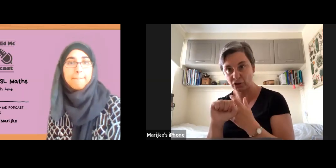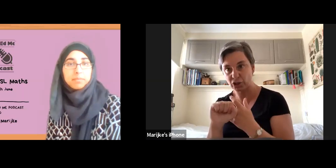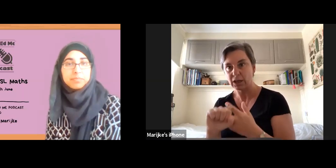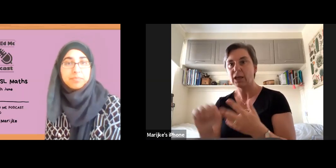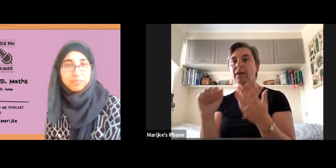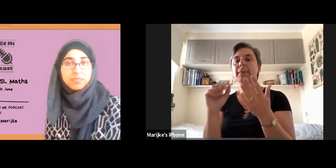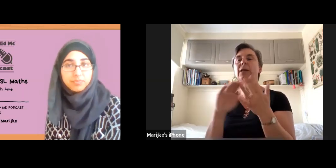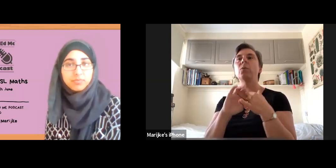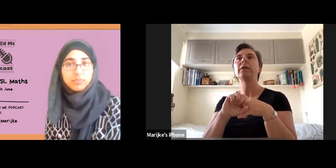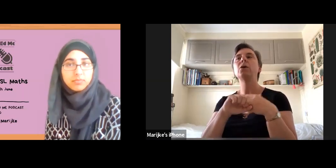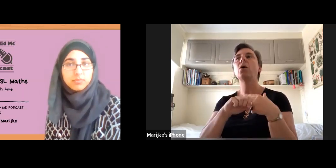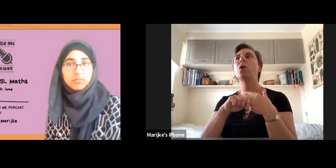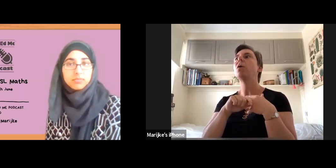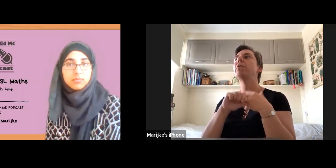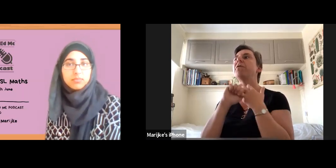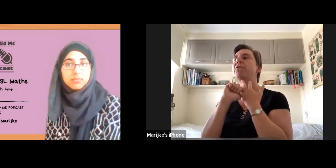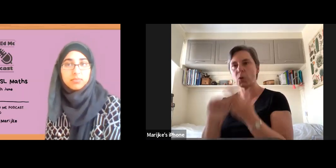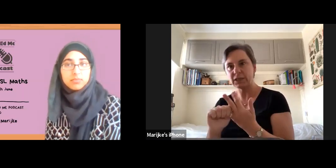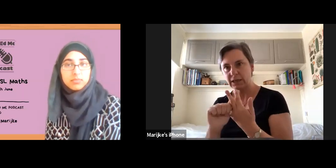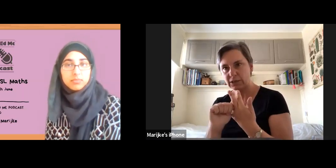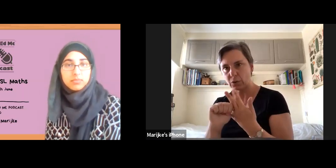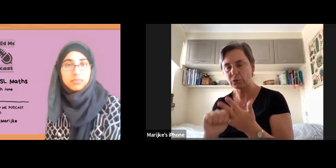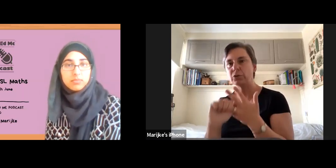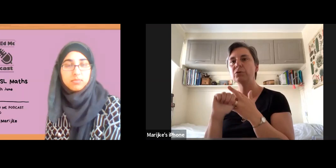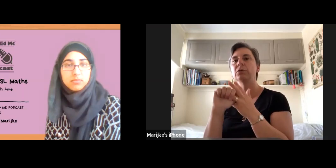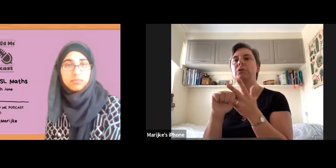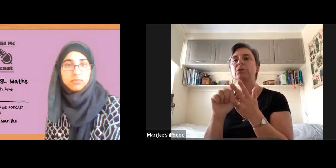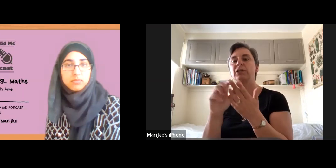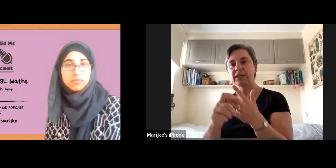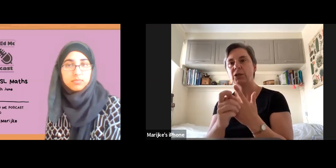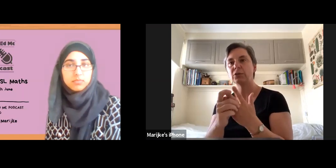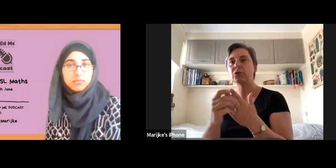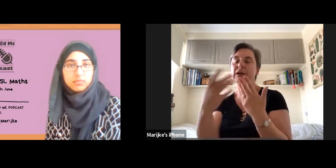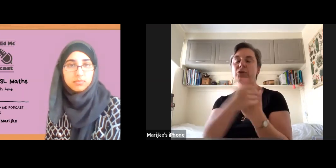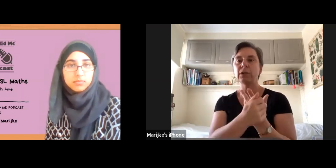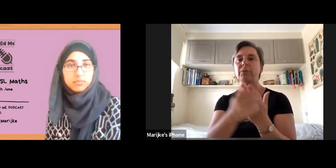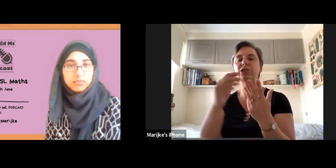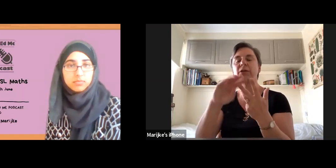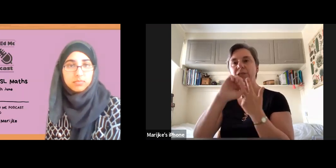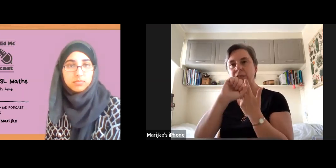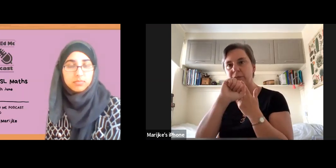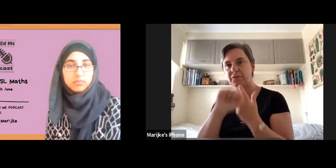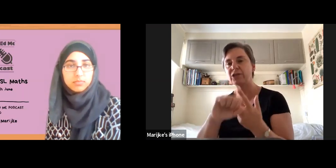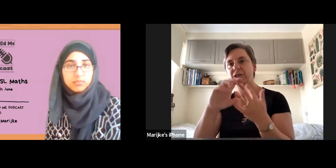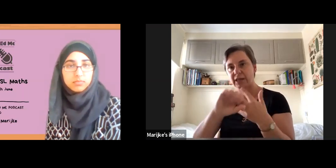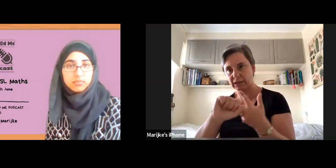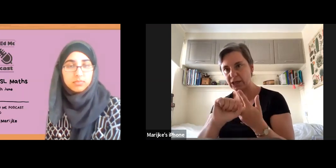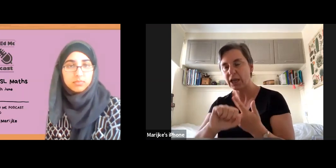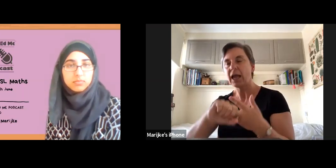French. Then when you're 13 years old, you continue. So you have your own language, and you continue with the French and the English. And